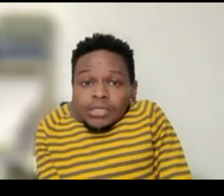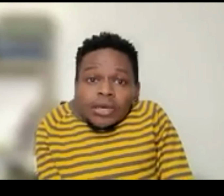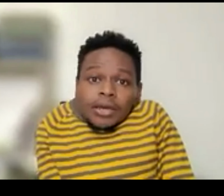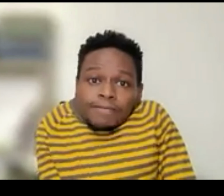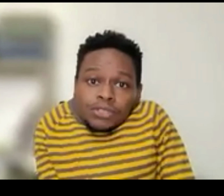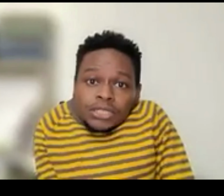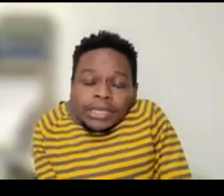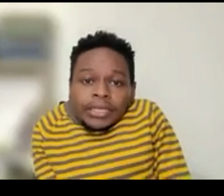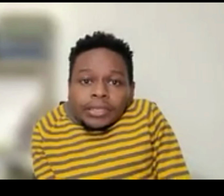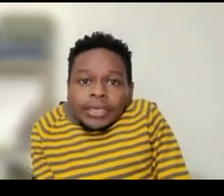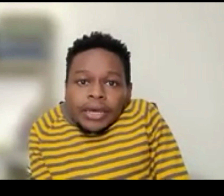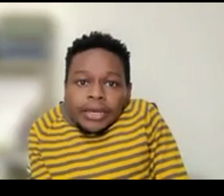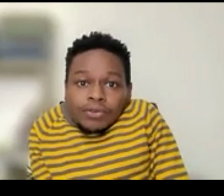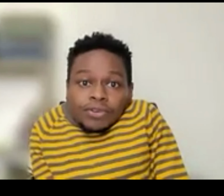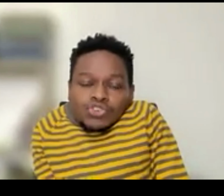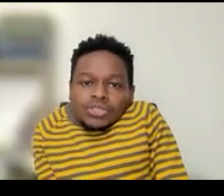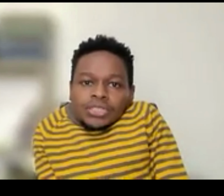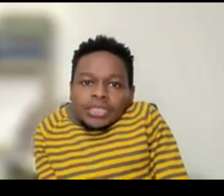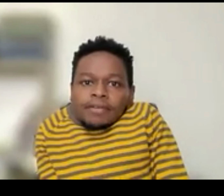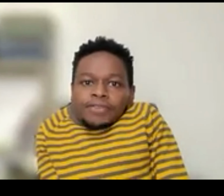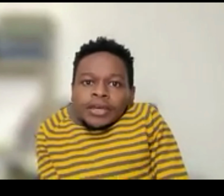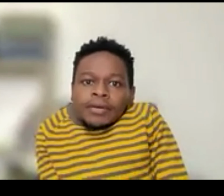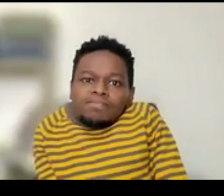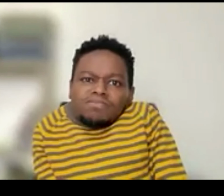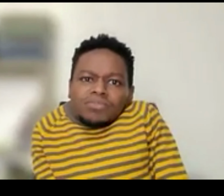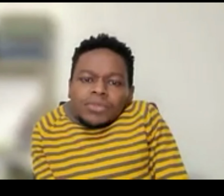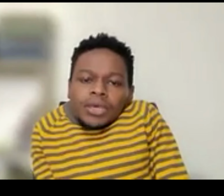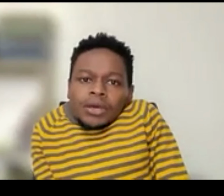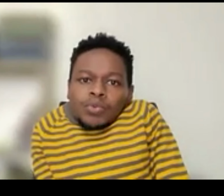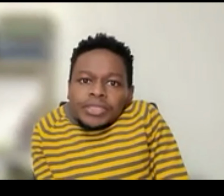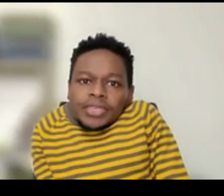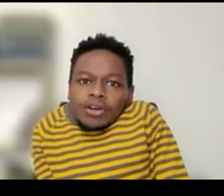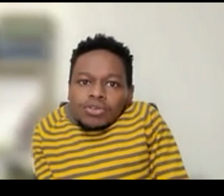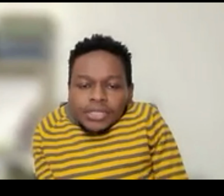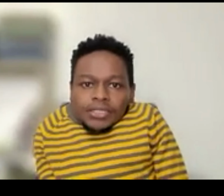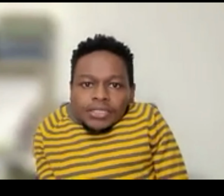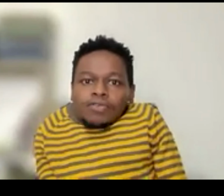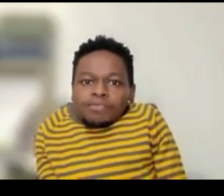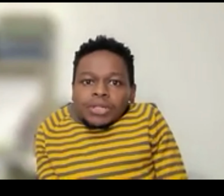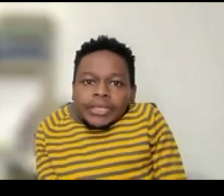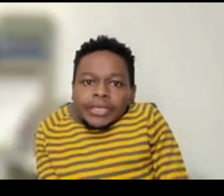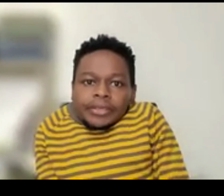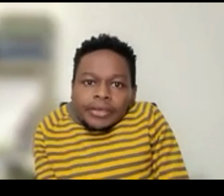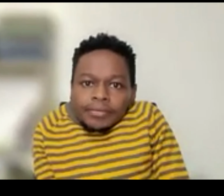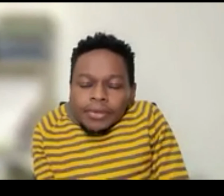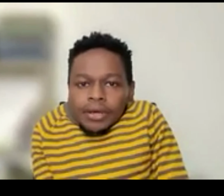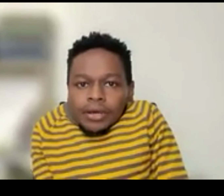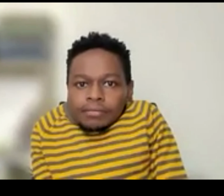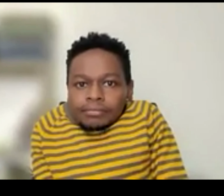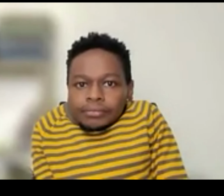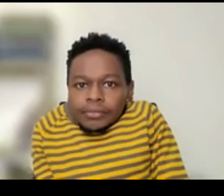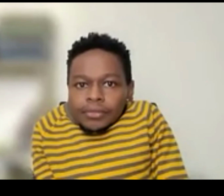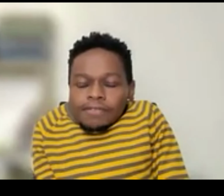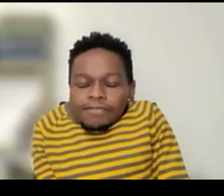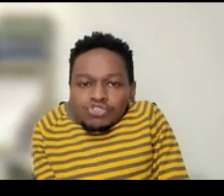for scaling AI innovations in Africa within the context of building the infrastructure